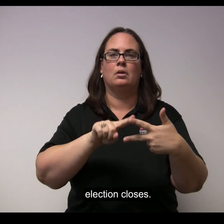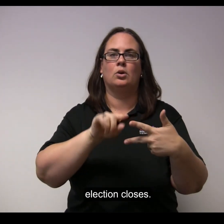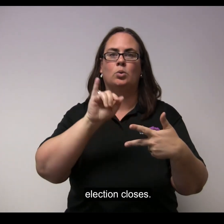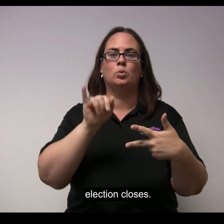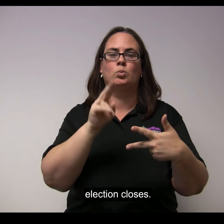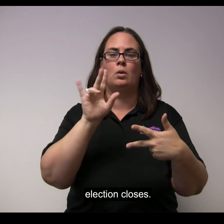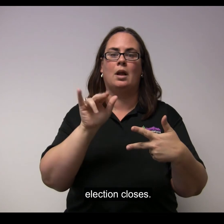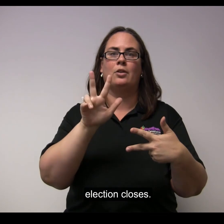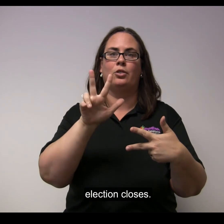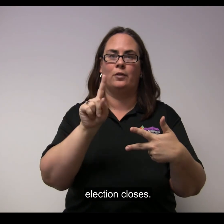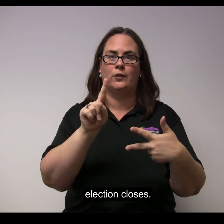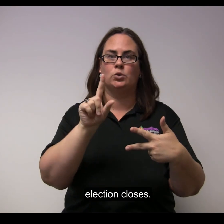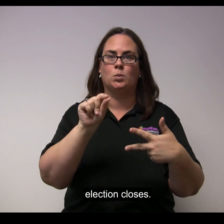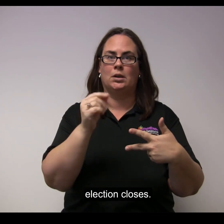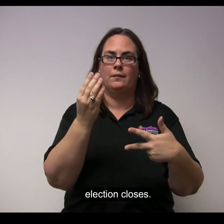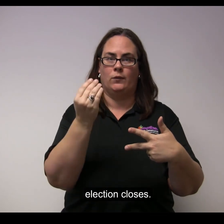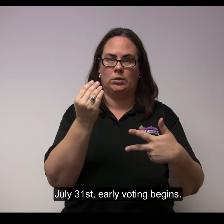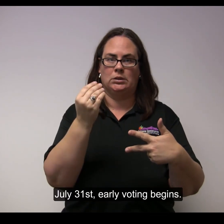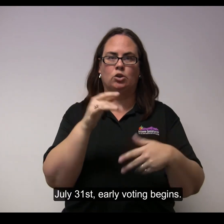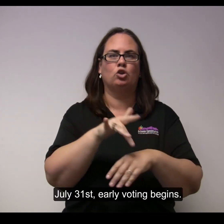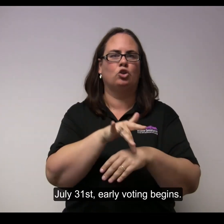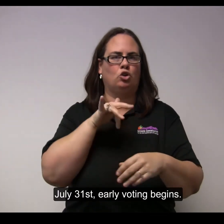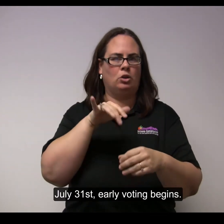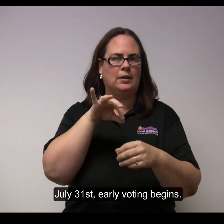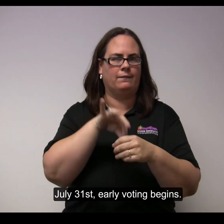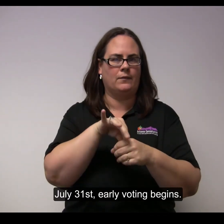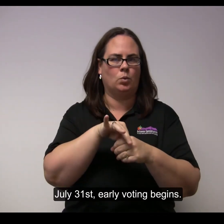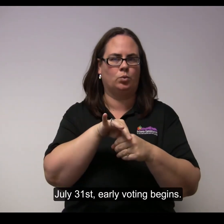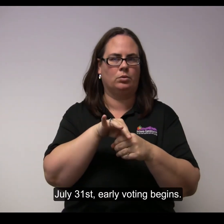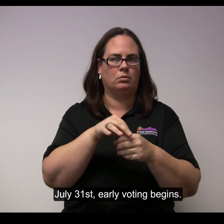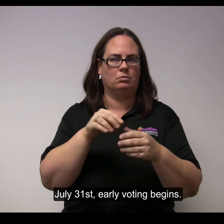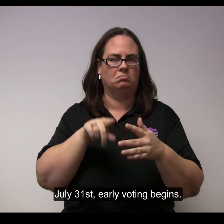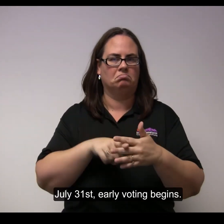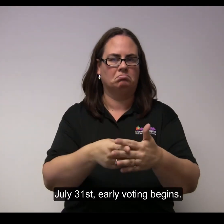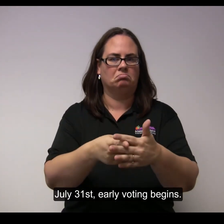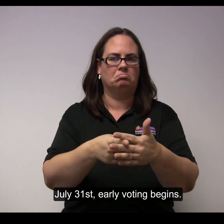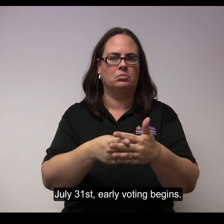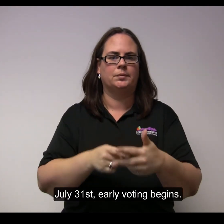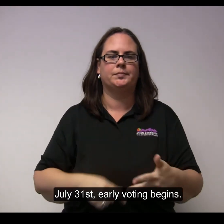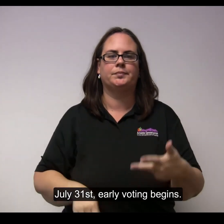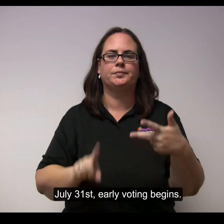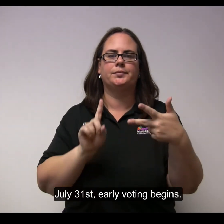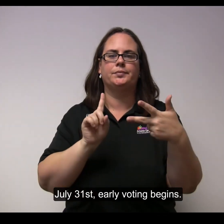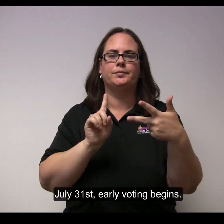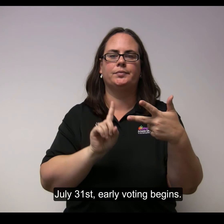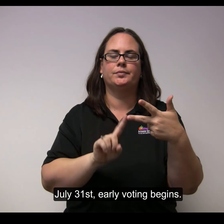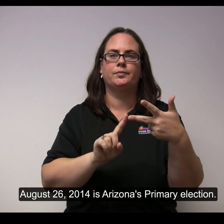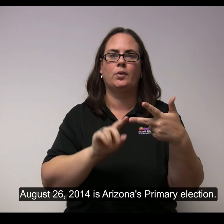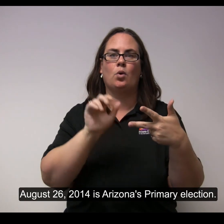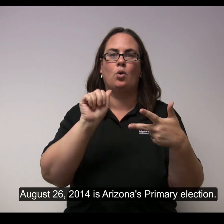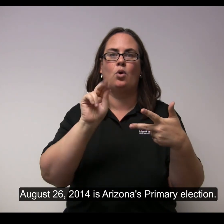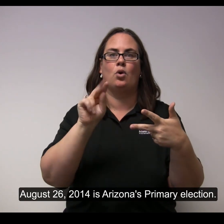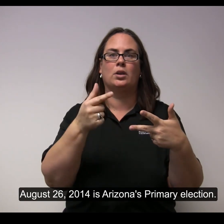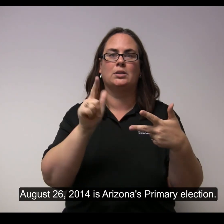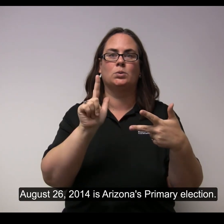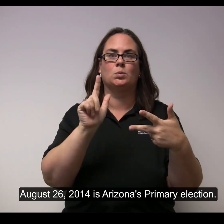election closes. July 31st, early voting begins. August